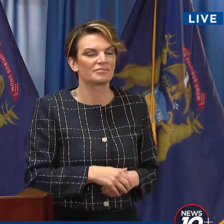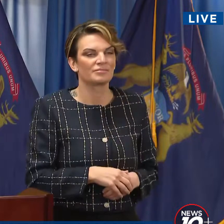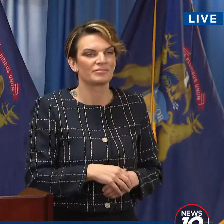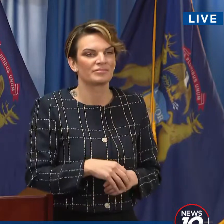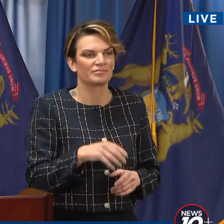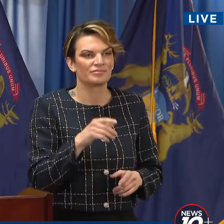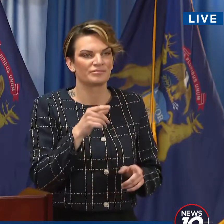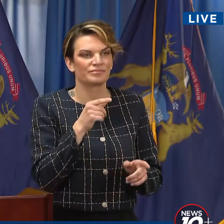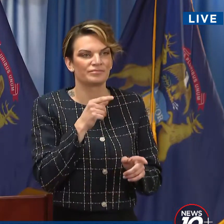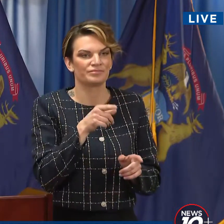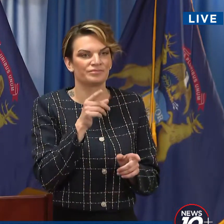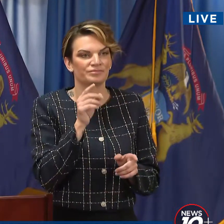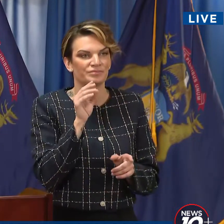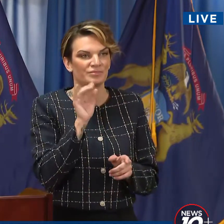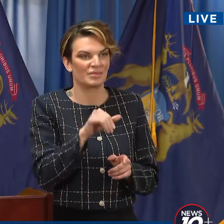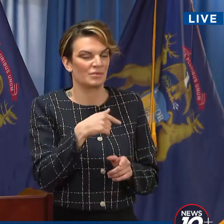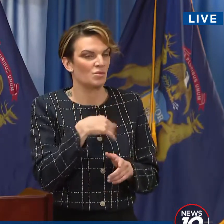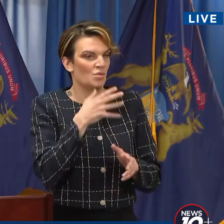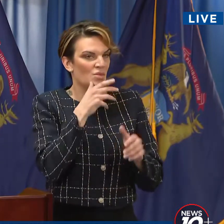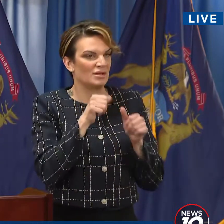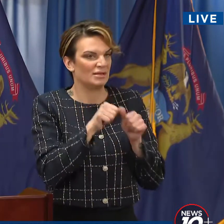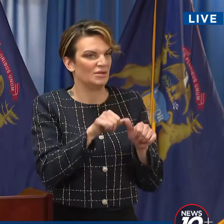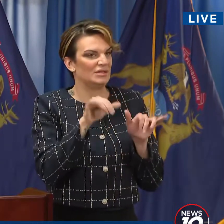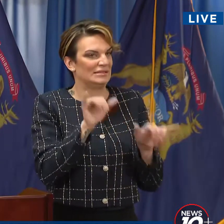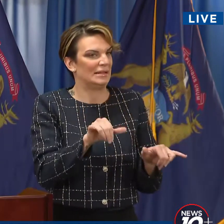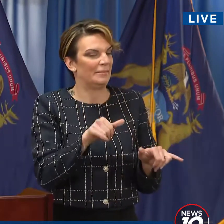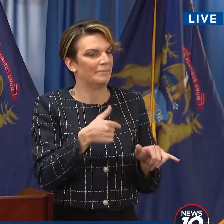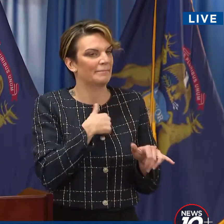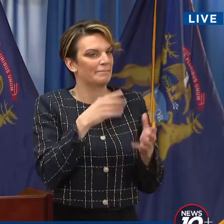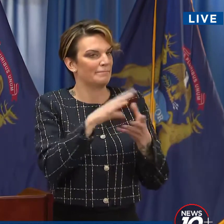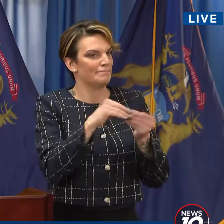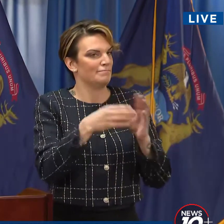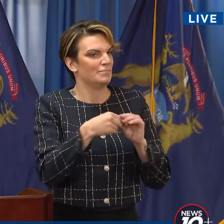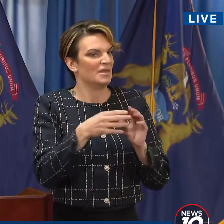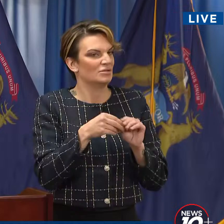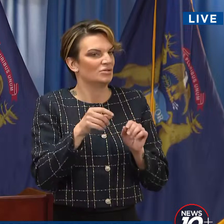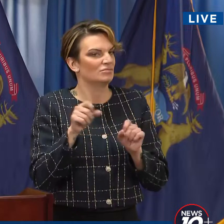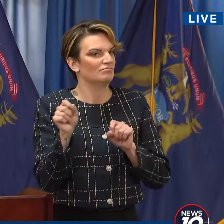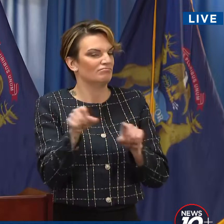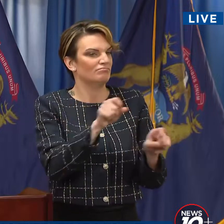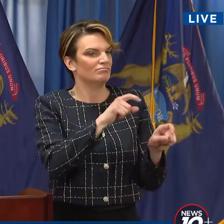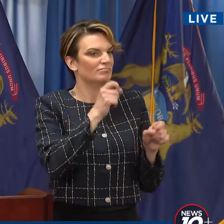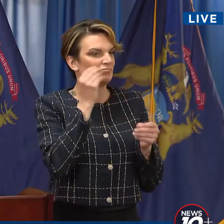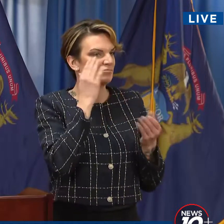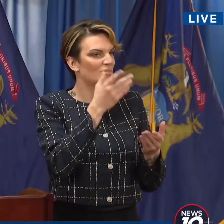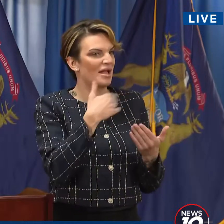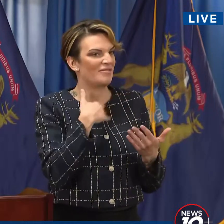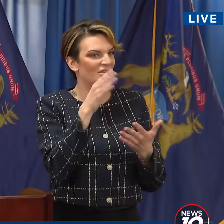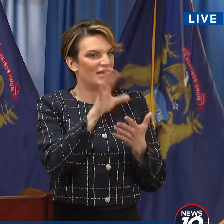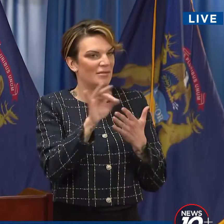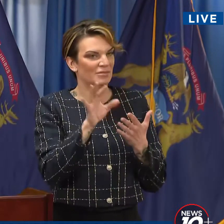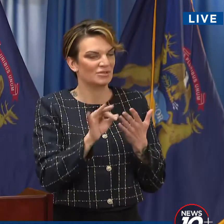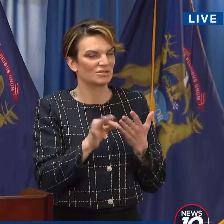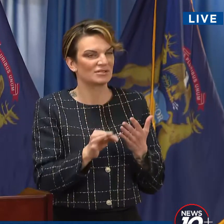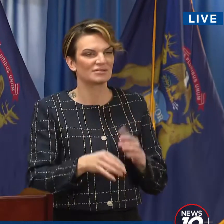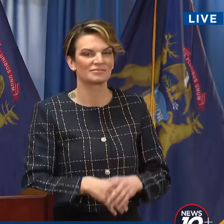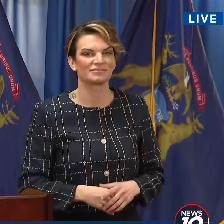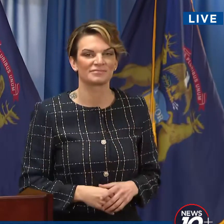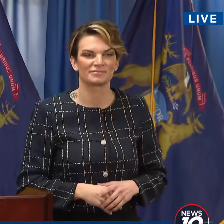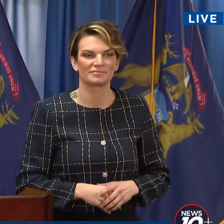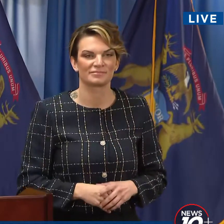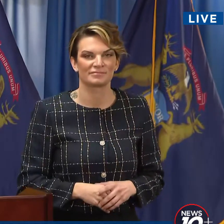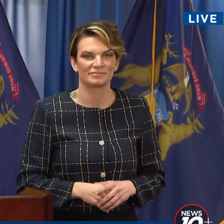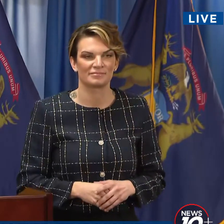all that to say is we'll continue with the same encouragement, but our job again is to just make sure people know their options and that they can choose the one that's best for